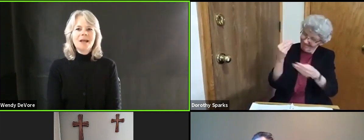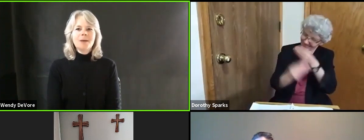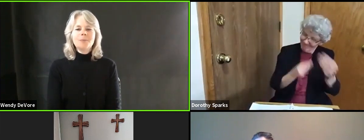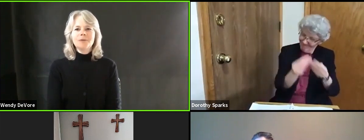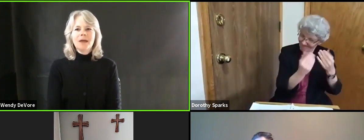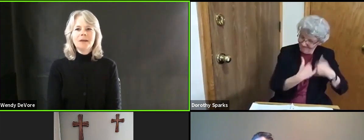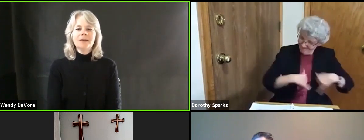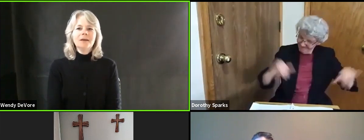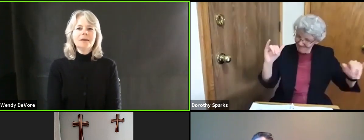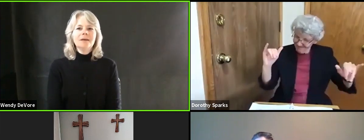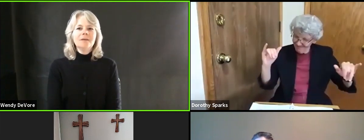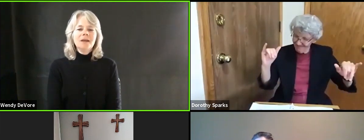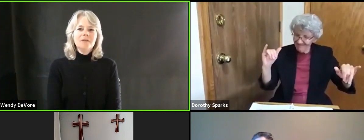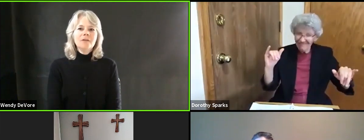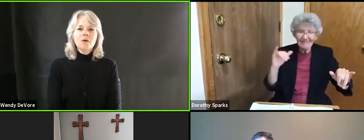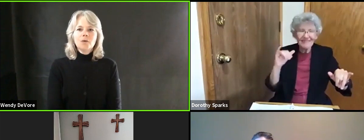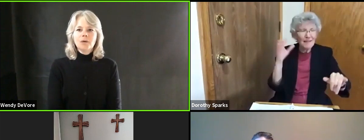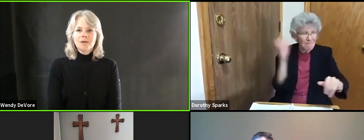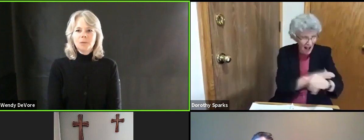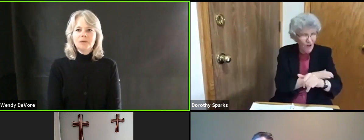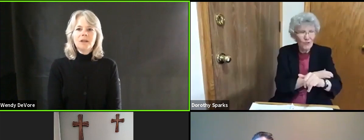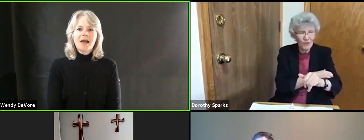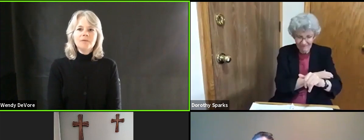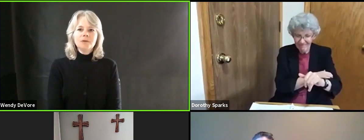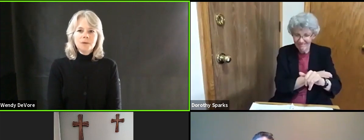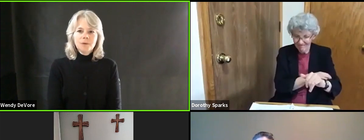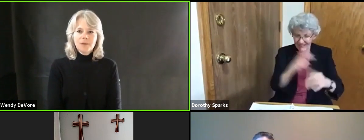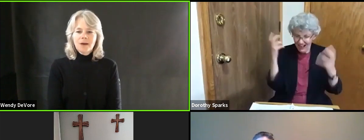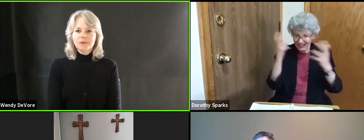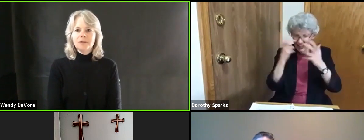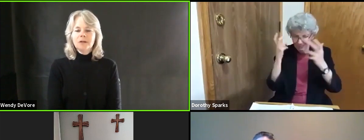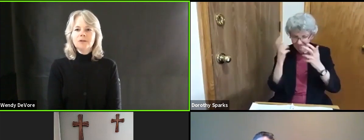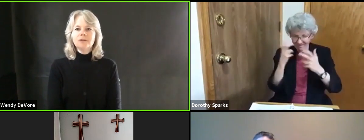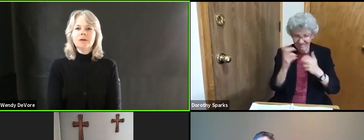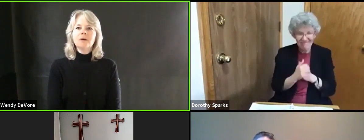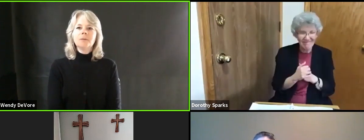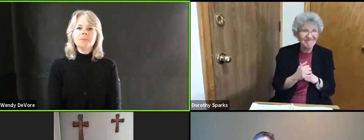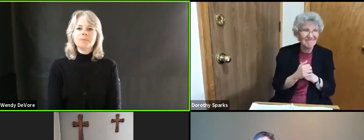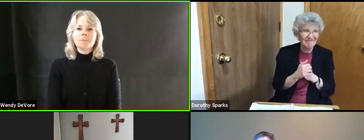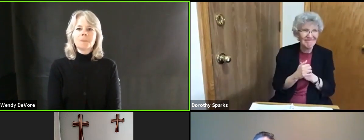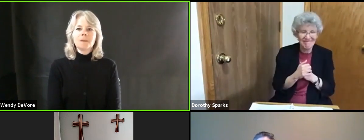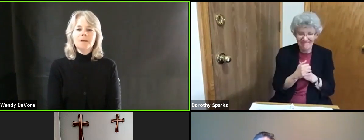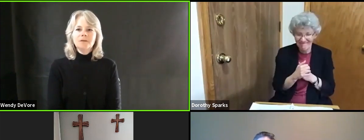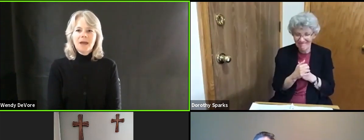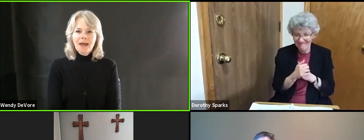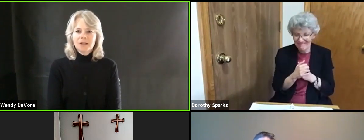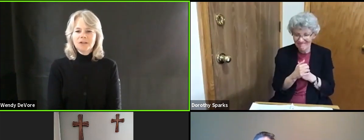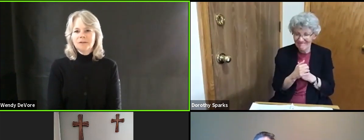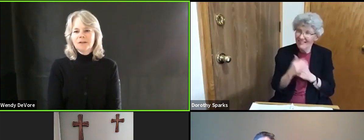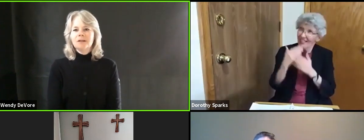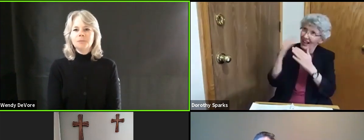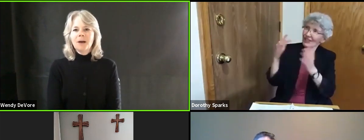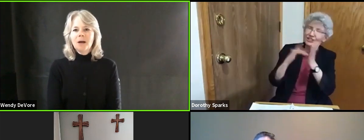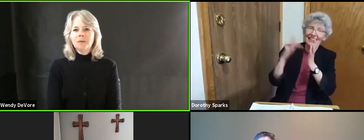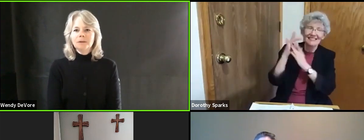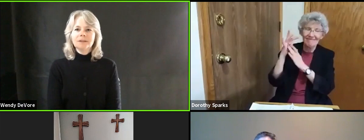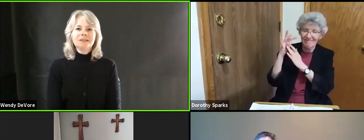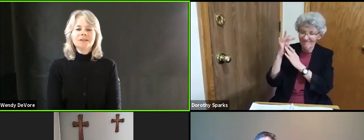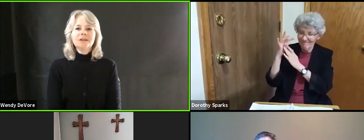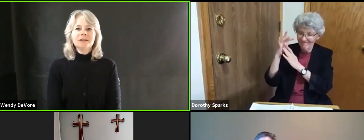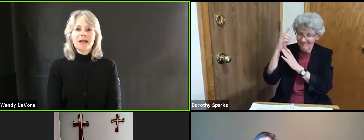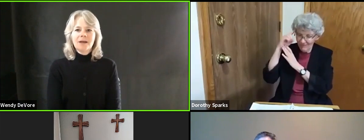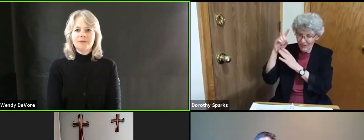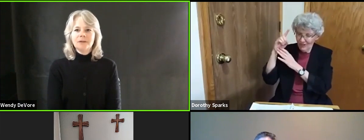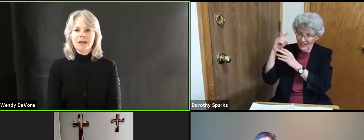different examples that even though Christ was alive 2,000 years ago, his actions and his power